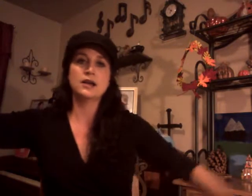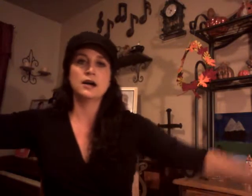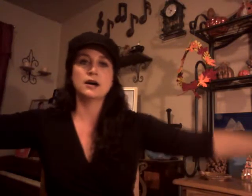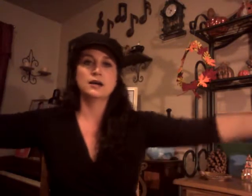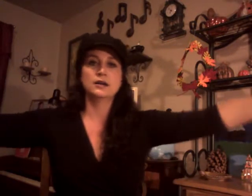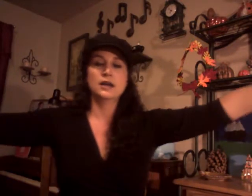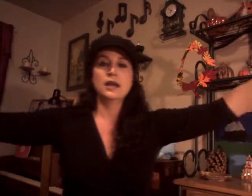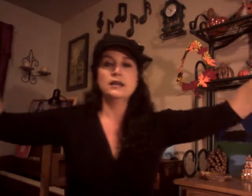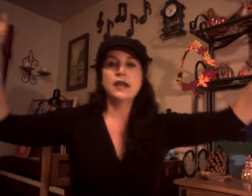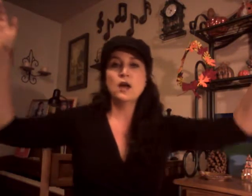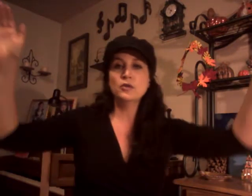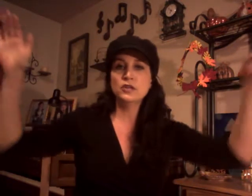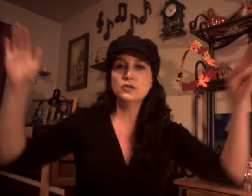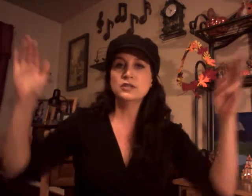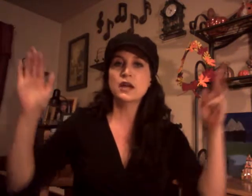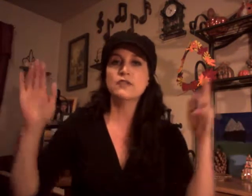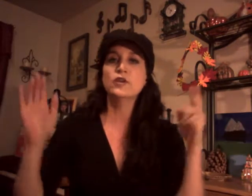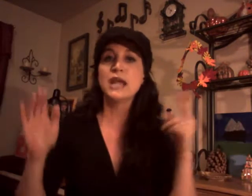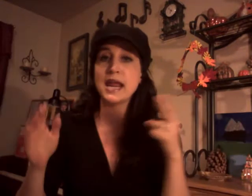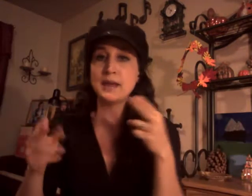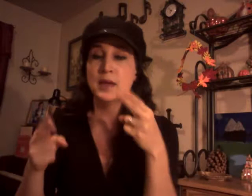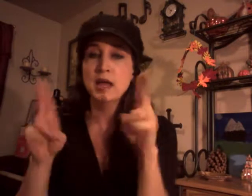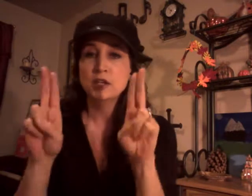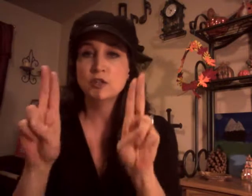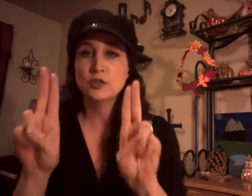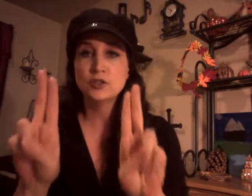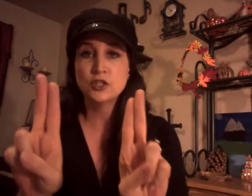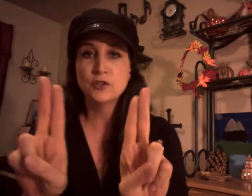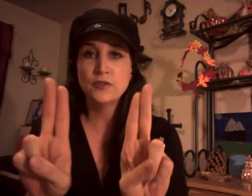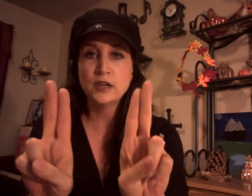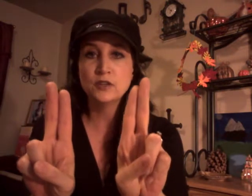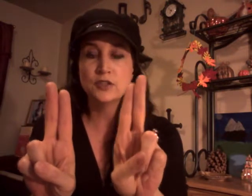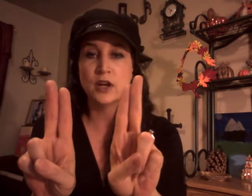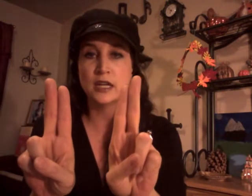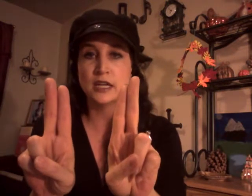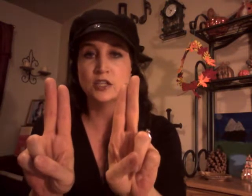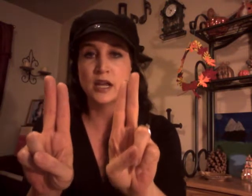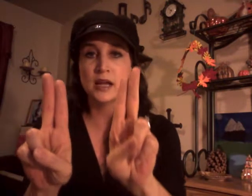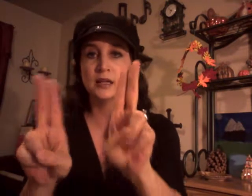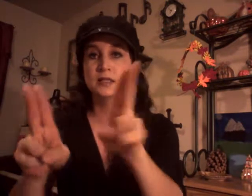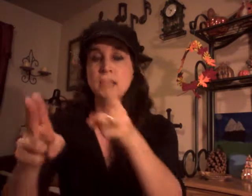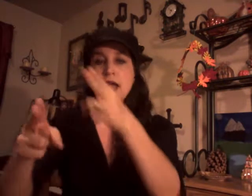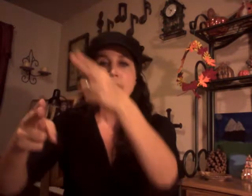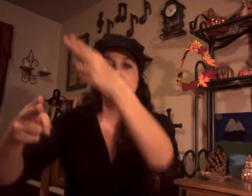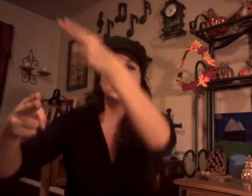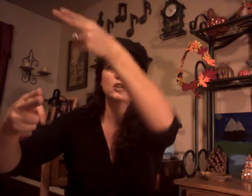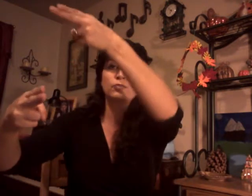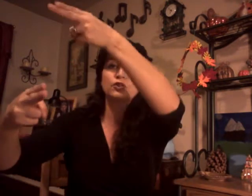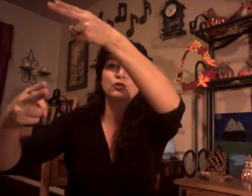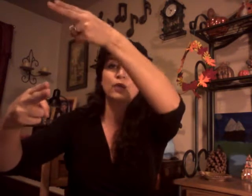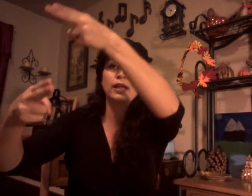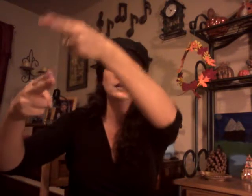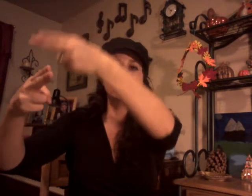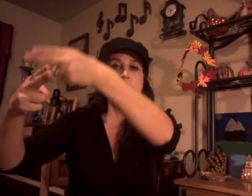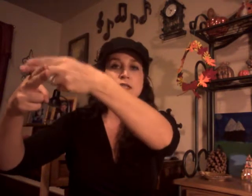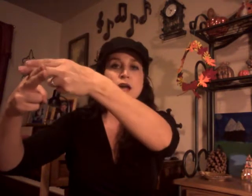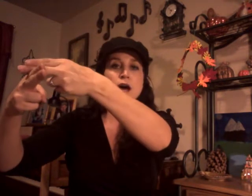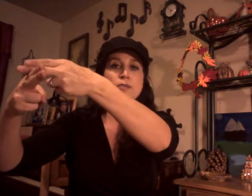Messiah. Now we're going to do the sign for name. You do 2 fingers on each hand, and you're going to put your right on top of